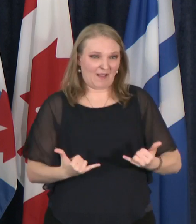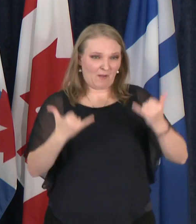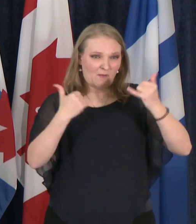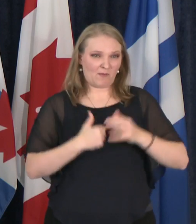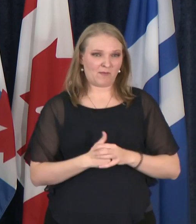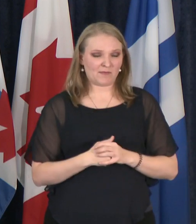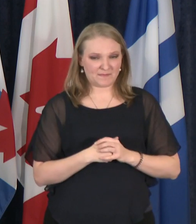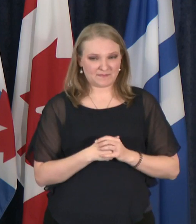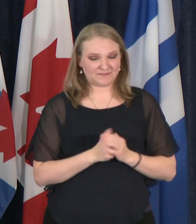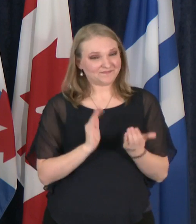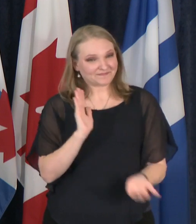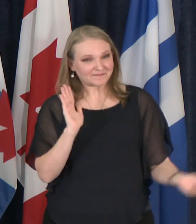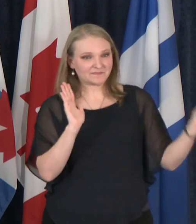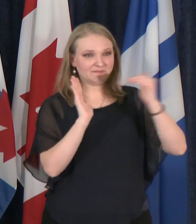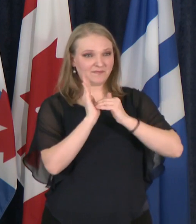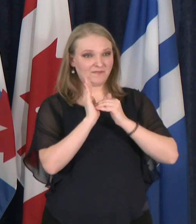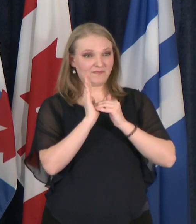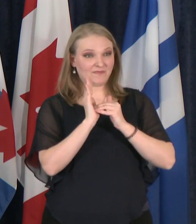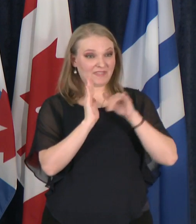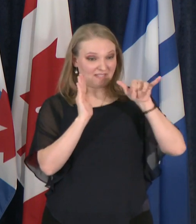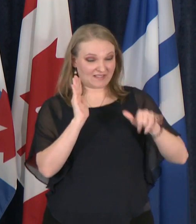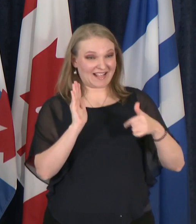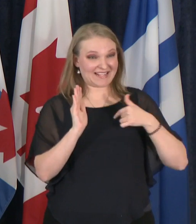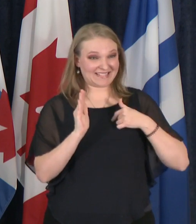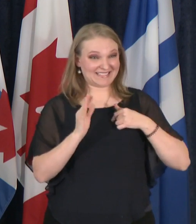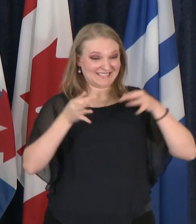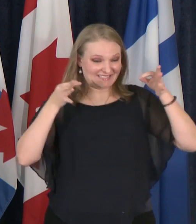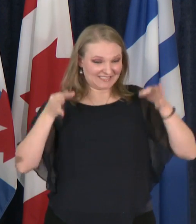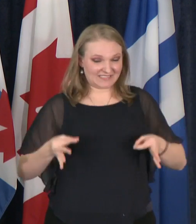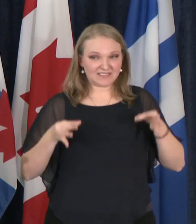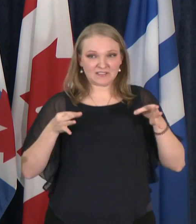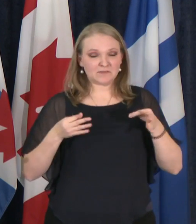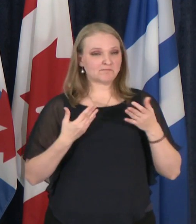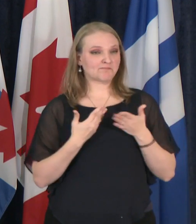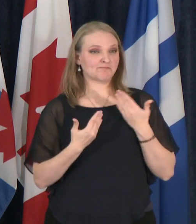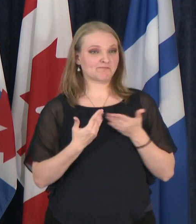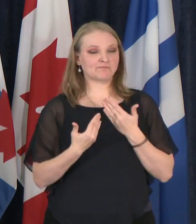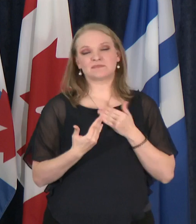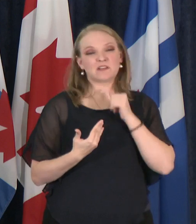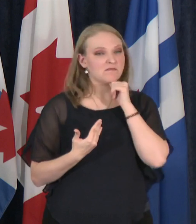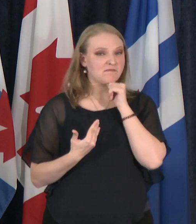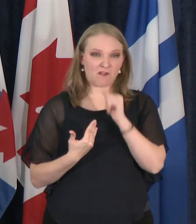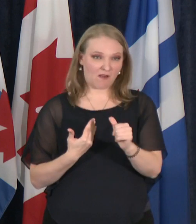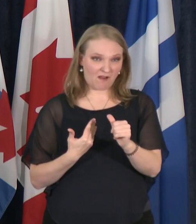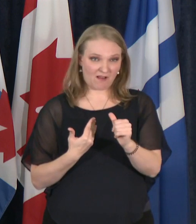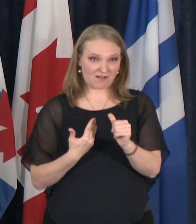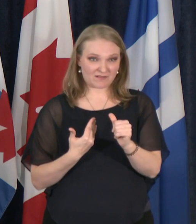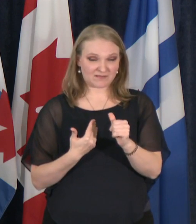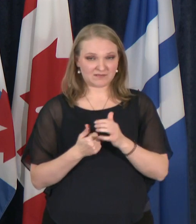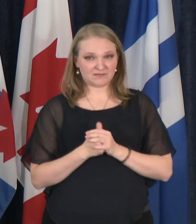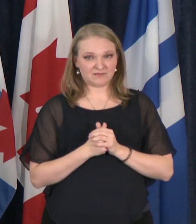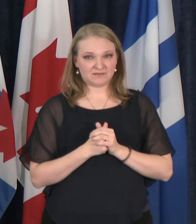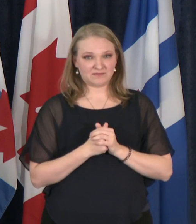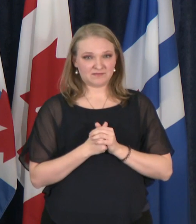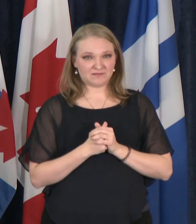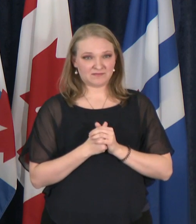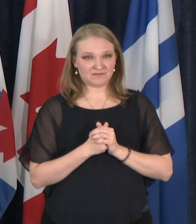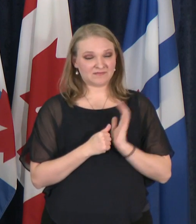Again, this is not a decision that I make lightly. Our hospitality